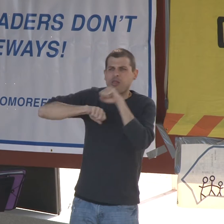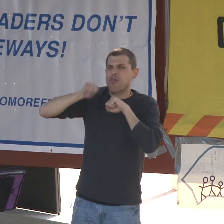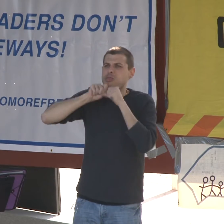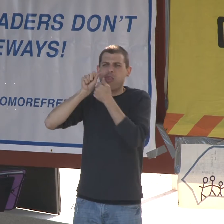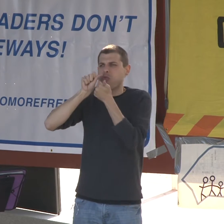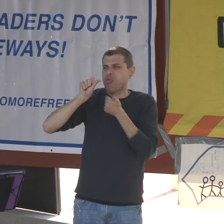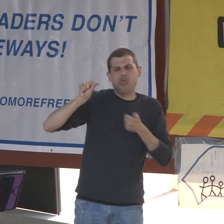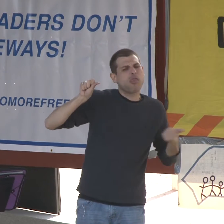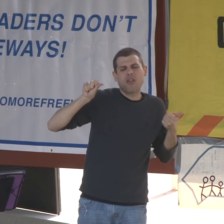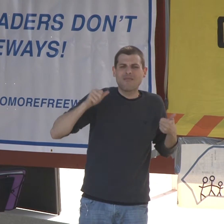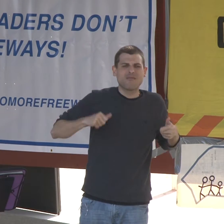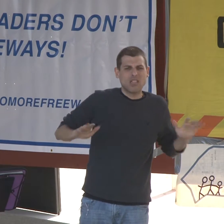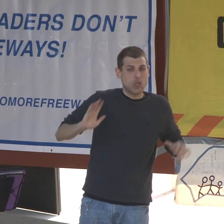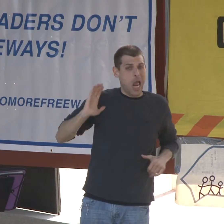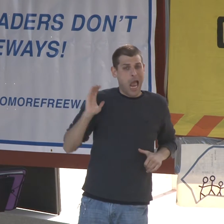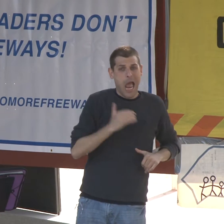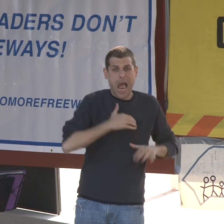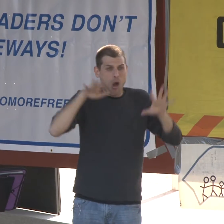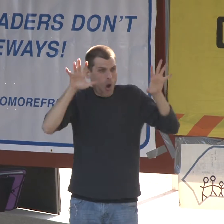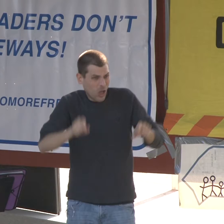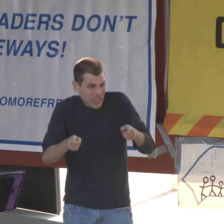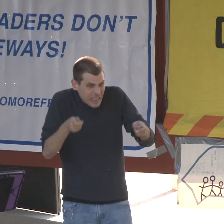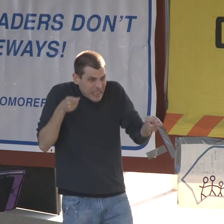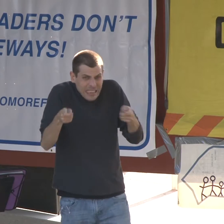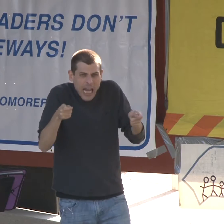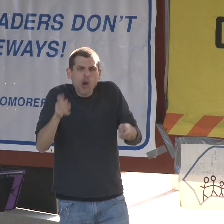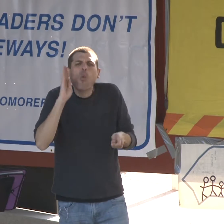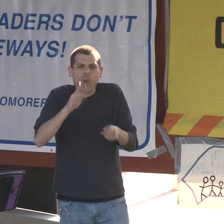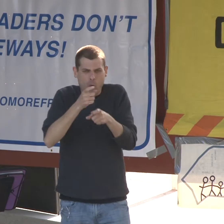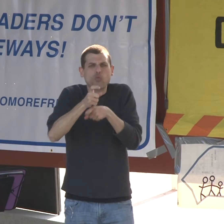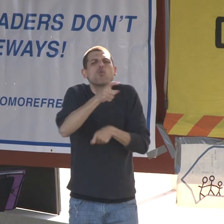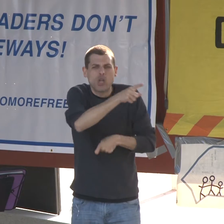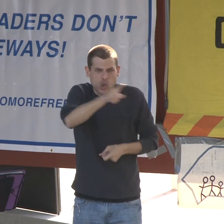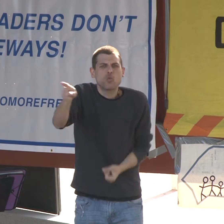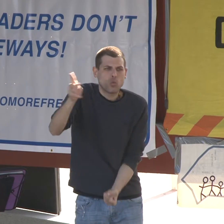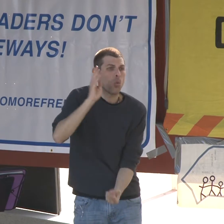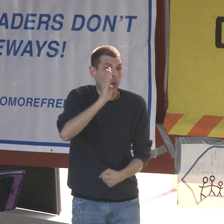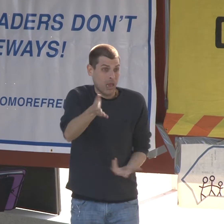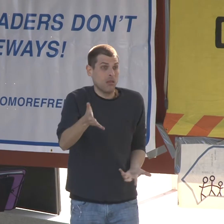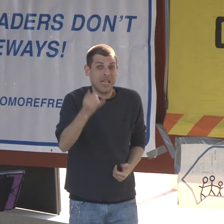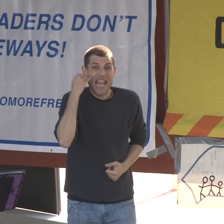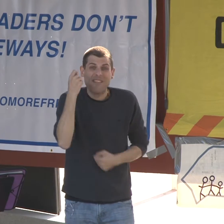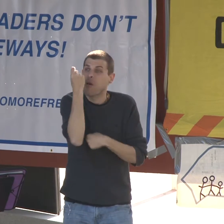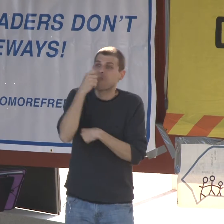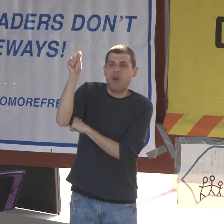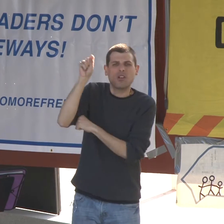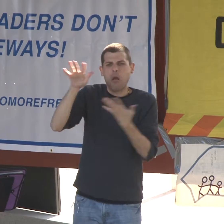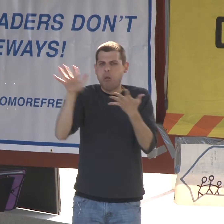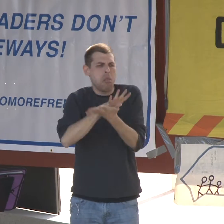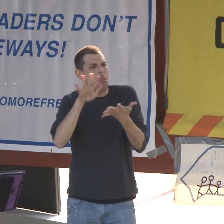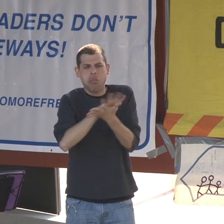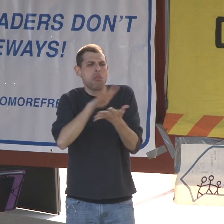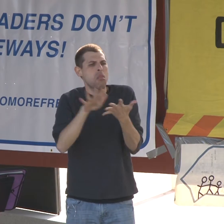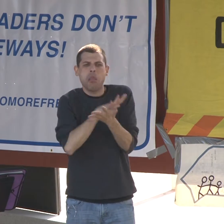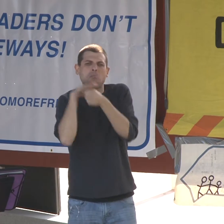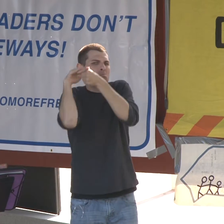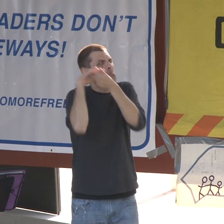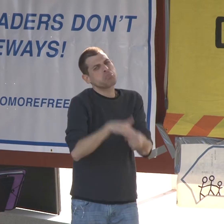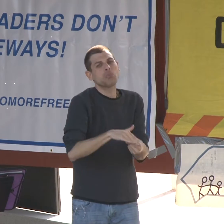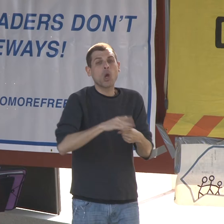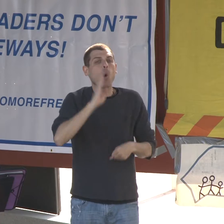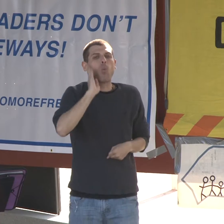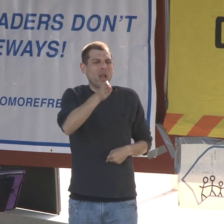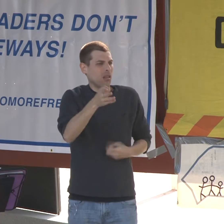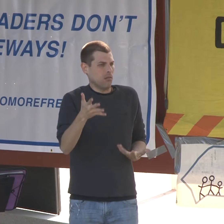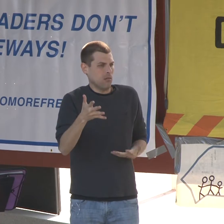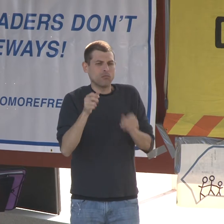Our dictatorship will drag your good name through shit in order to justify the inherent contradictions of